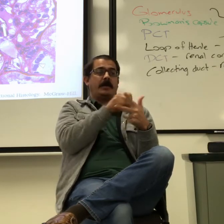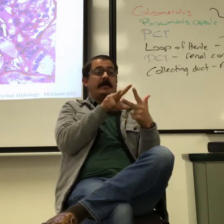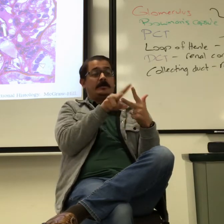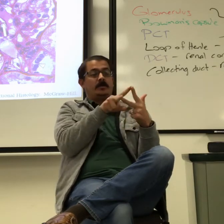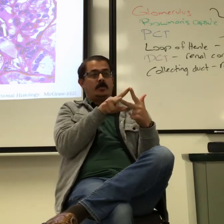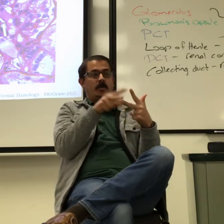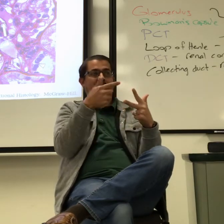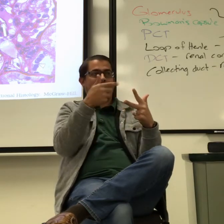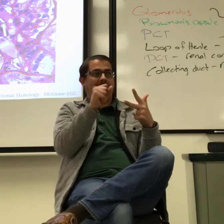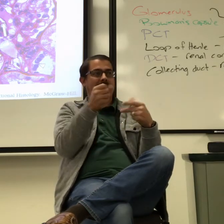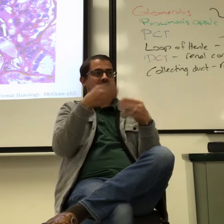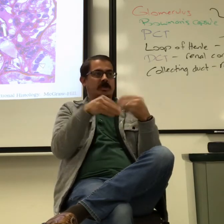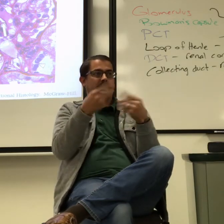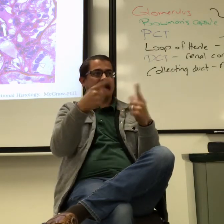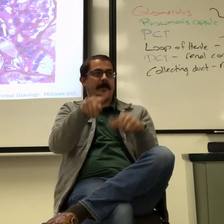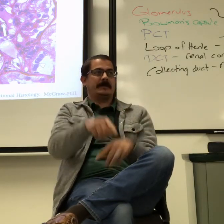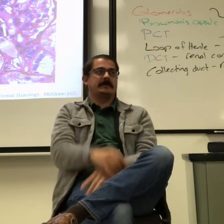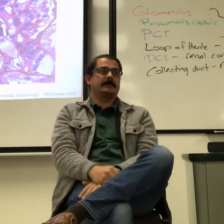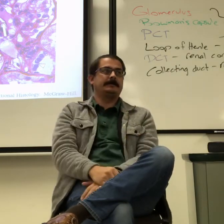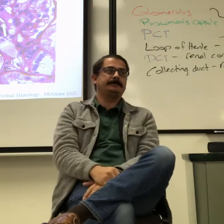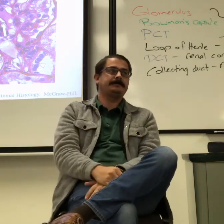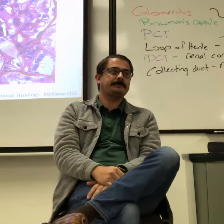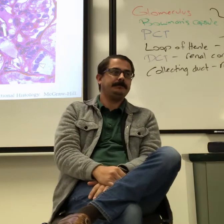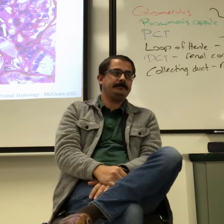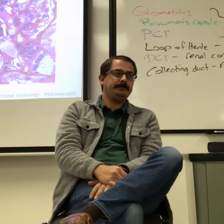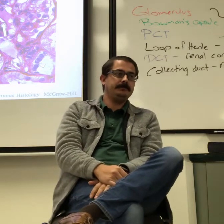other 2. Okay.